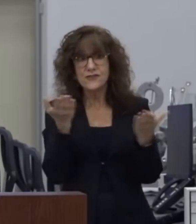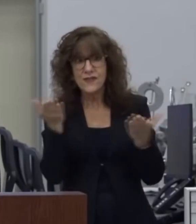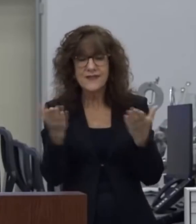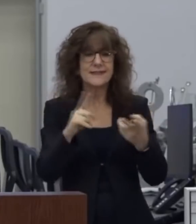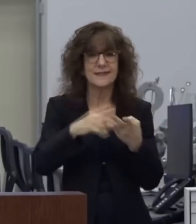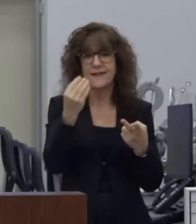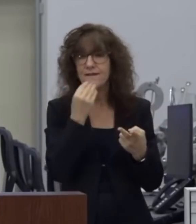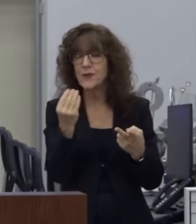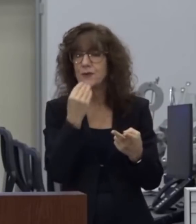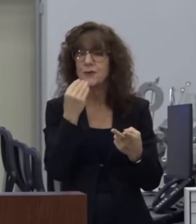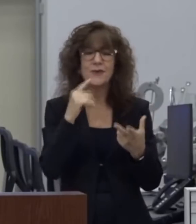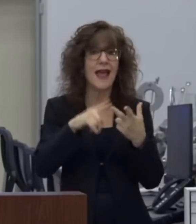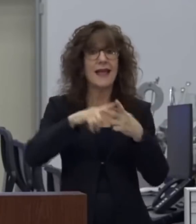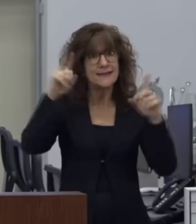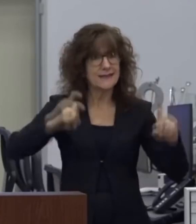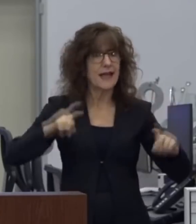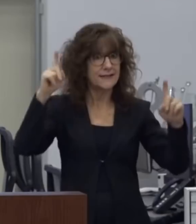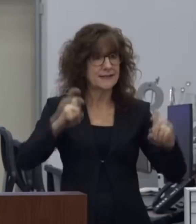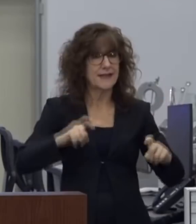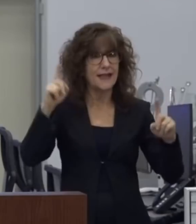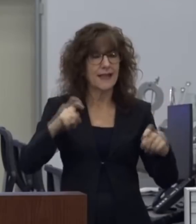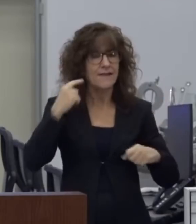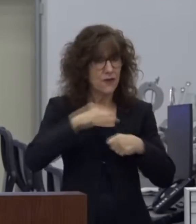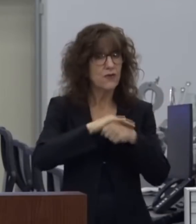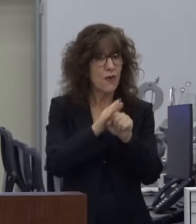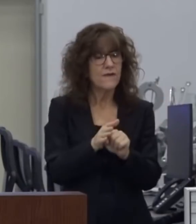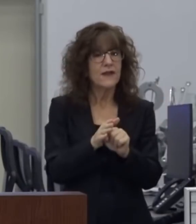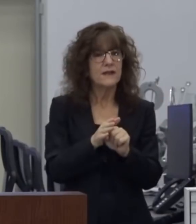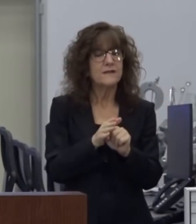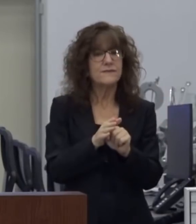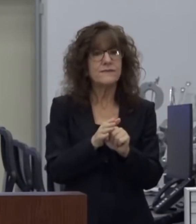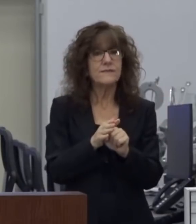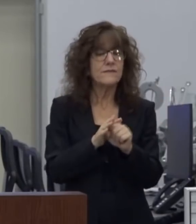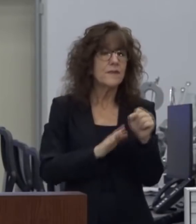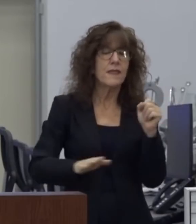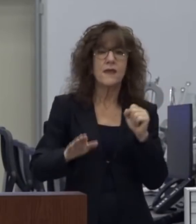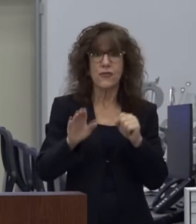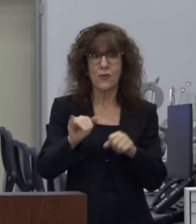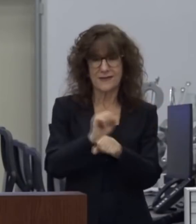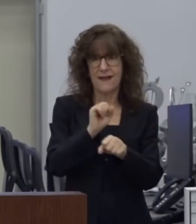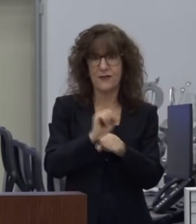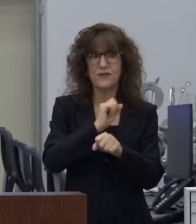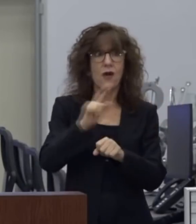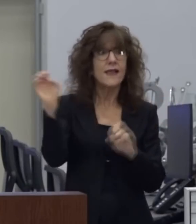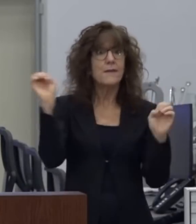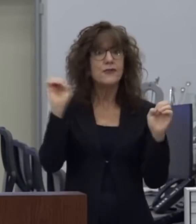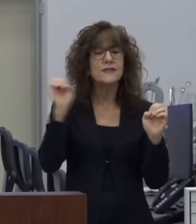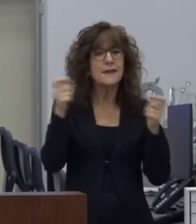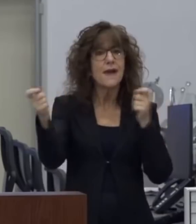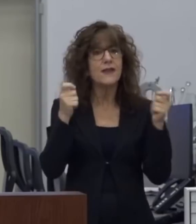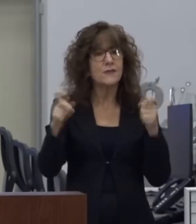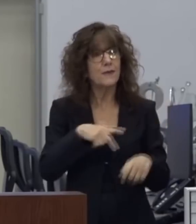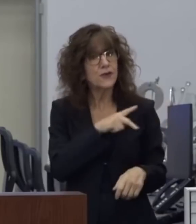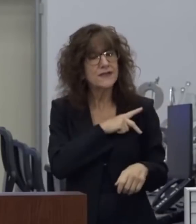food, and mass testing for COVID-19 to residents. Throughout these efforts, all of our emergency management